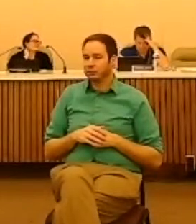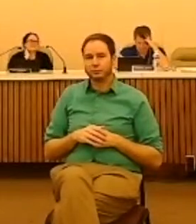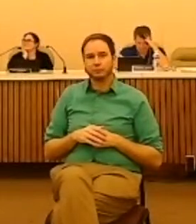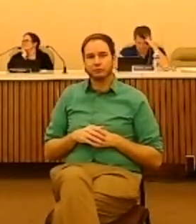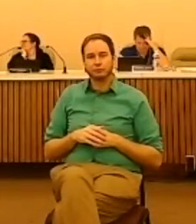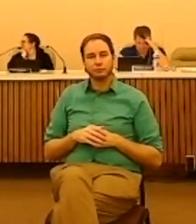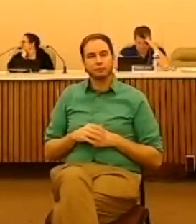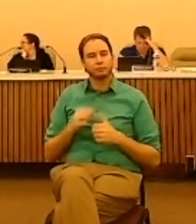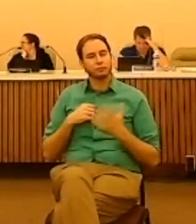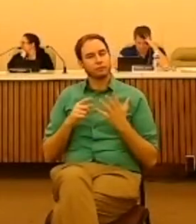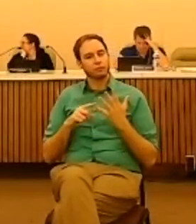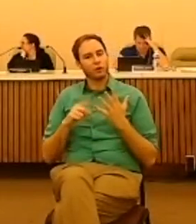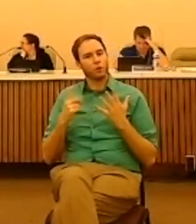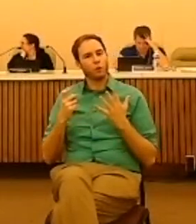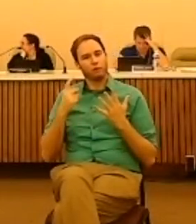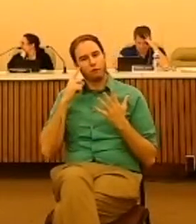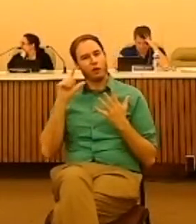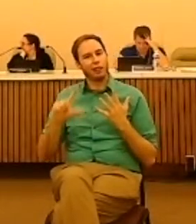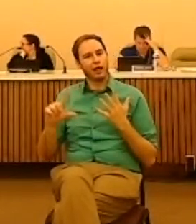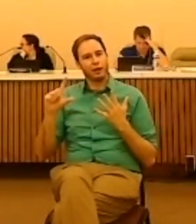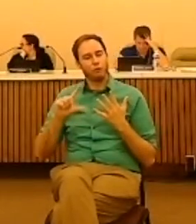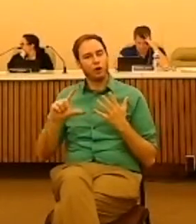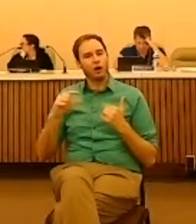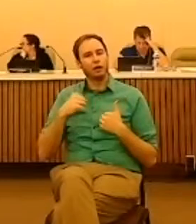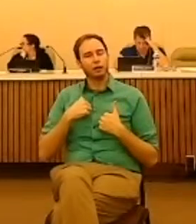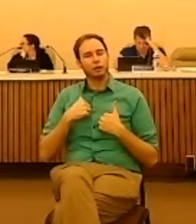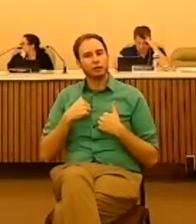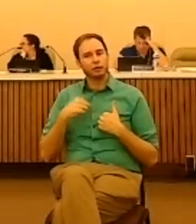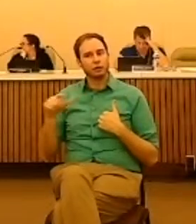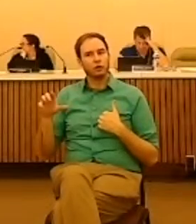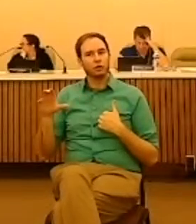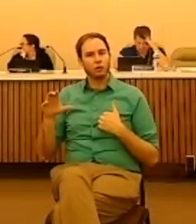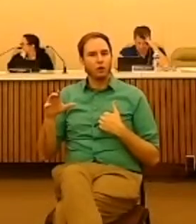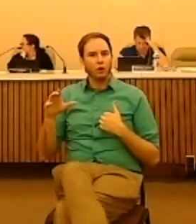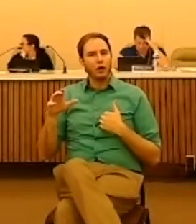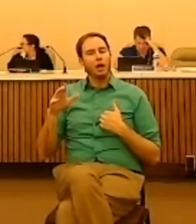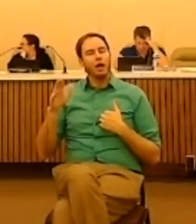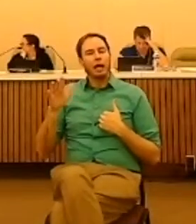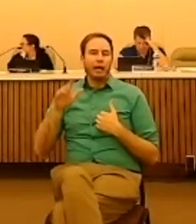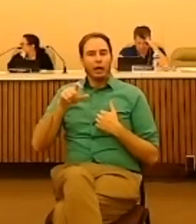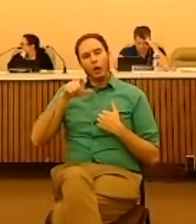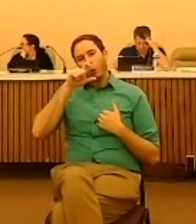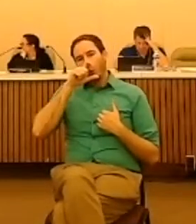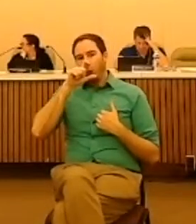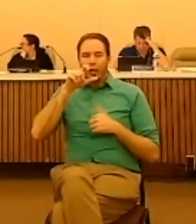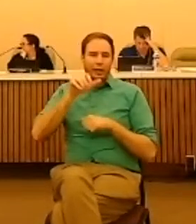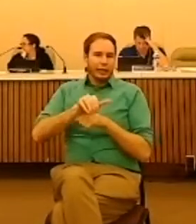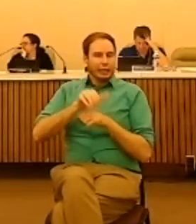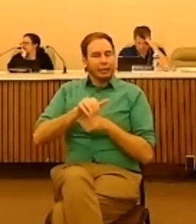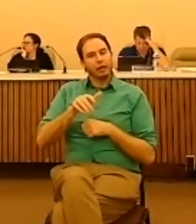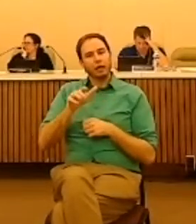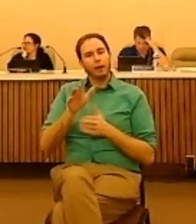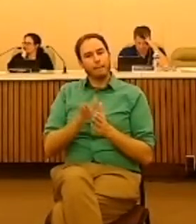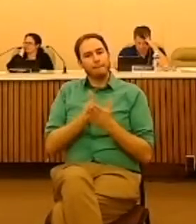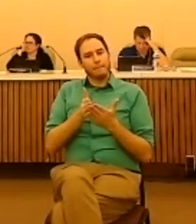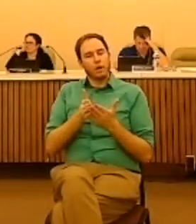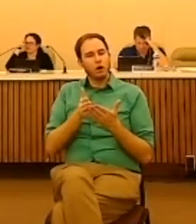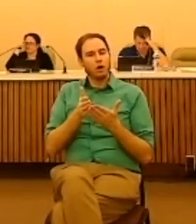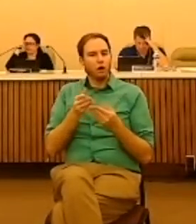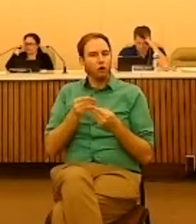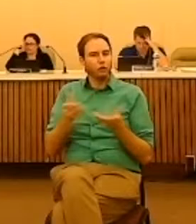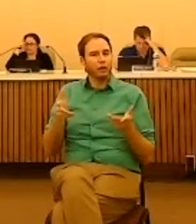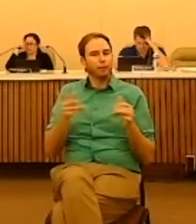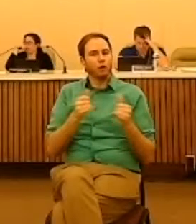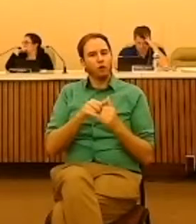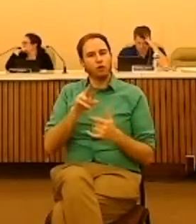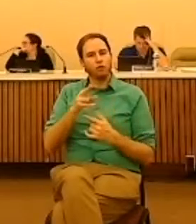I just have one thing for the library. They're doing a bewitching evening, a Cackle book release party with Rachel